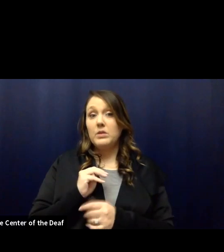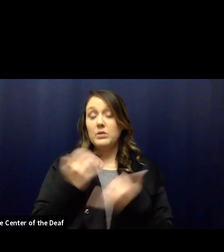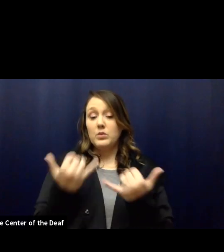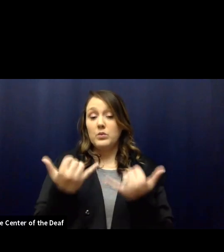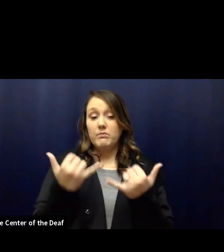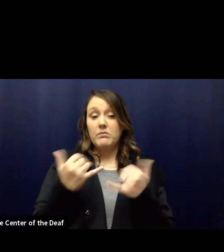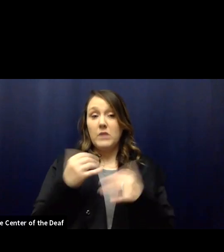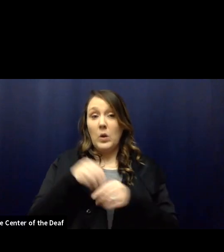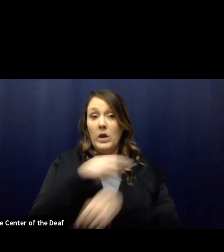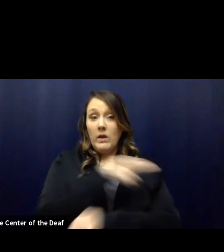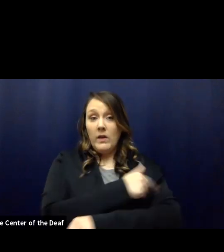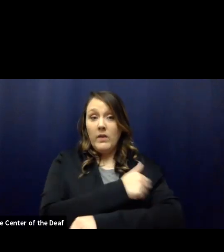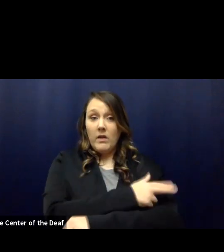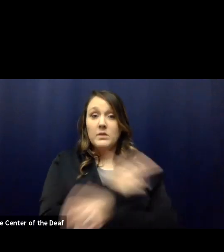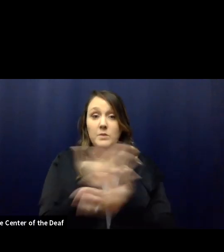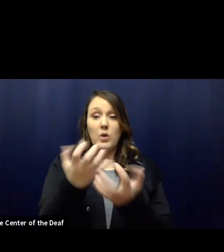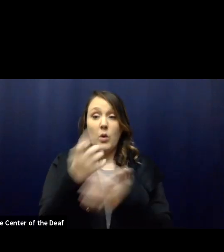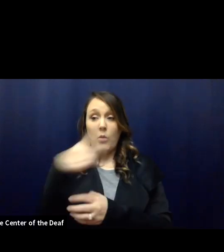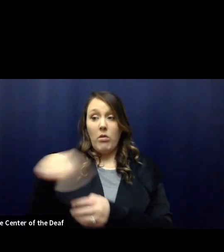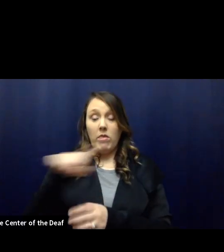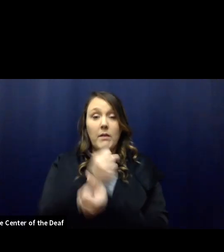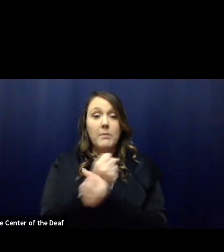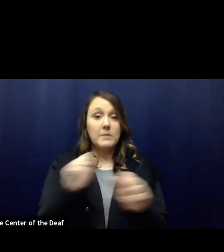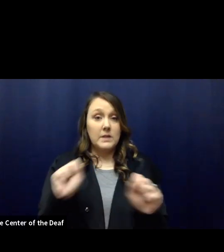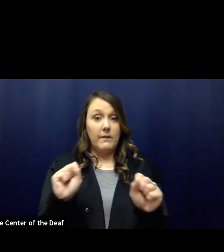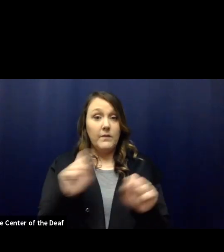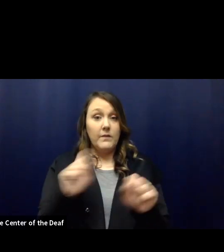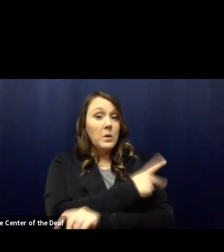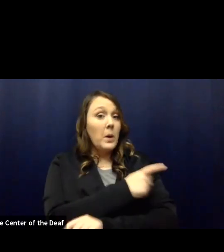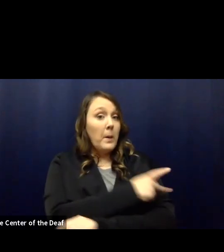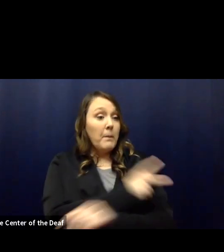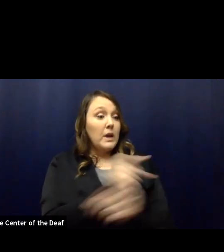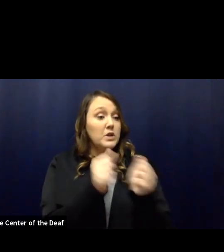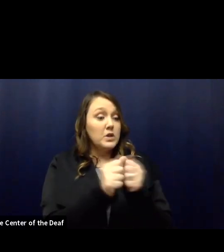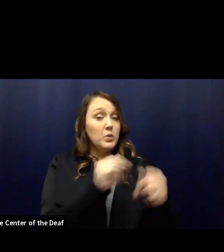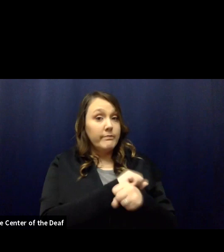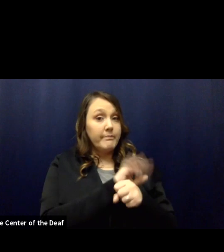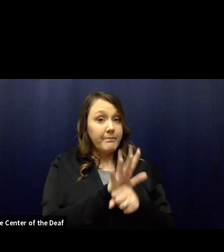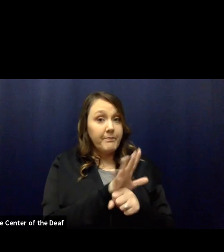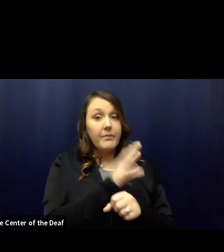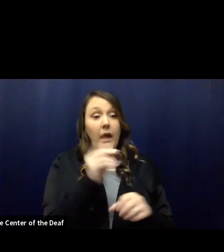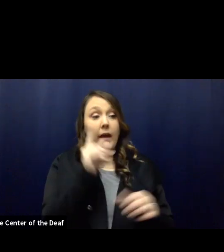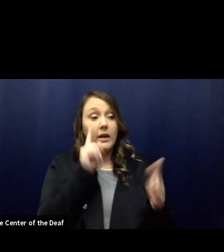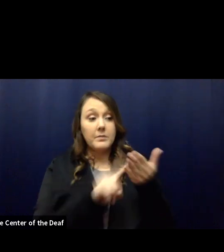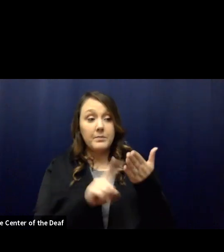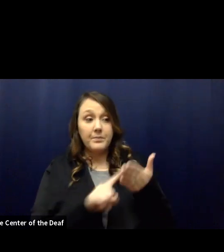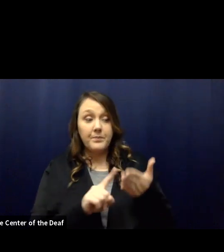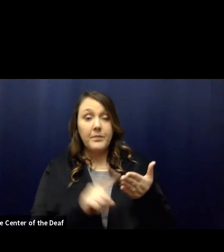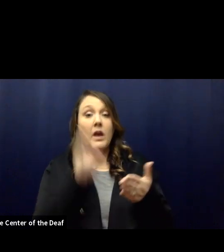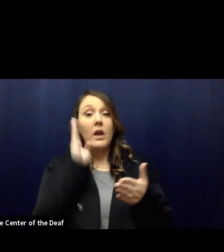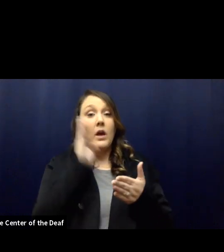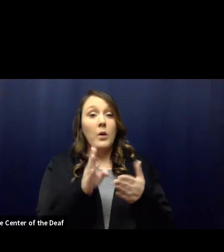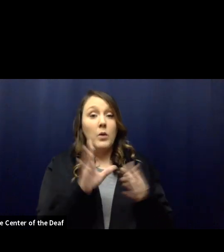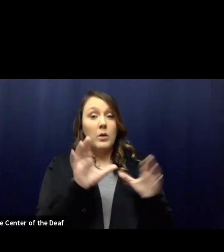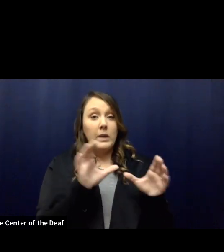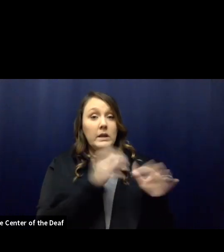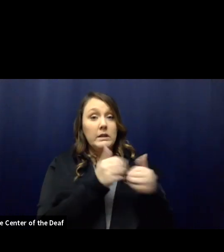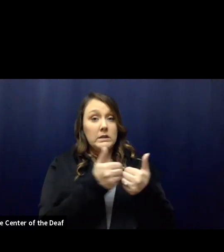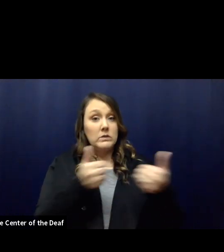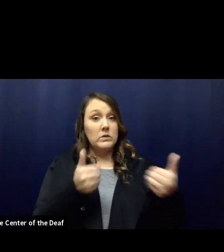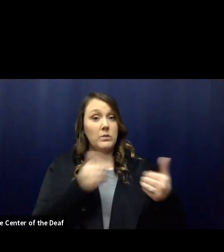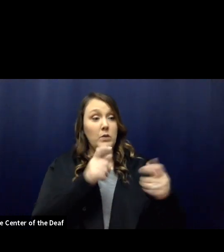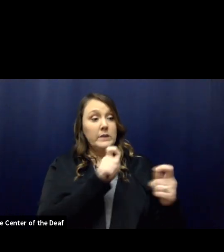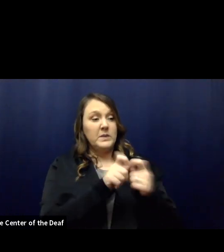hospital safe. Patients with COVID and patients under investigation continue to be cohorted to a specific section